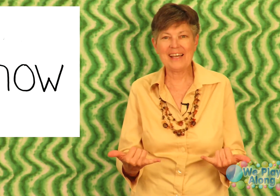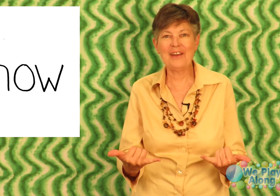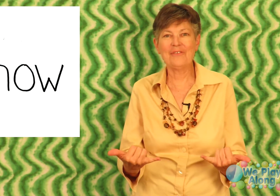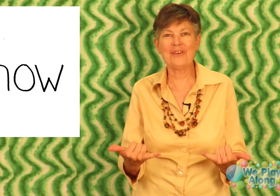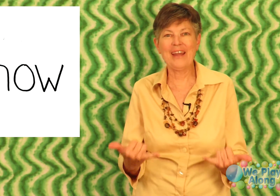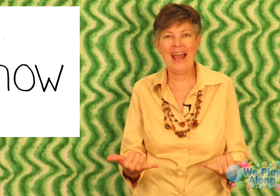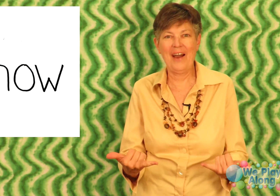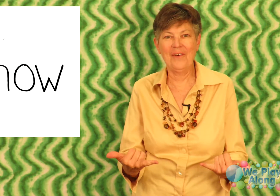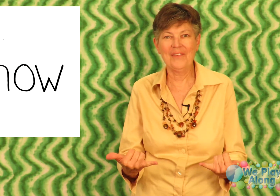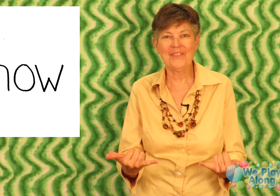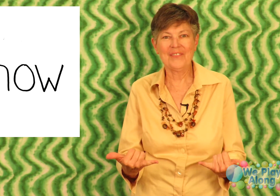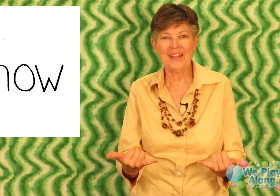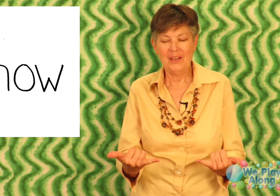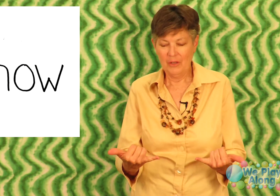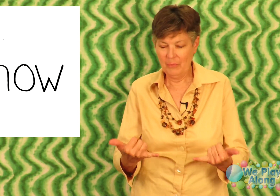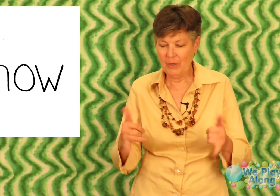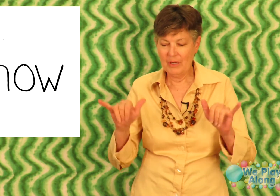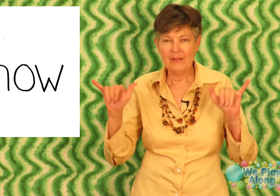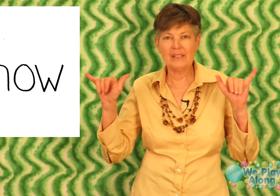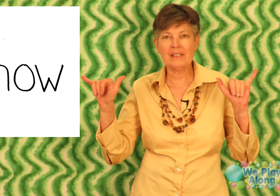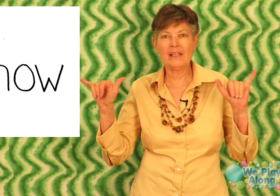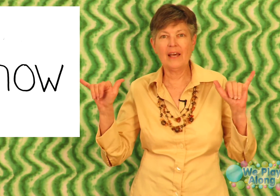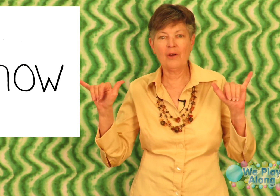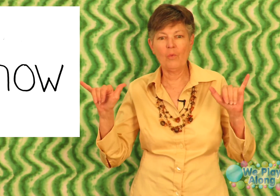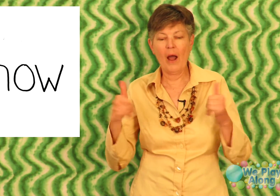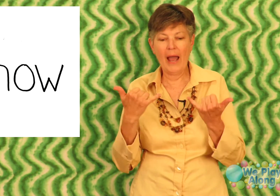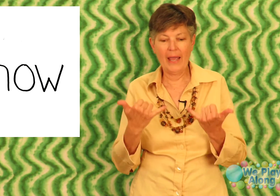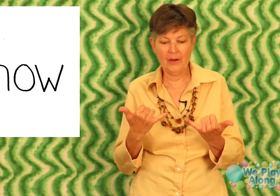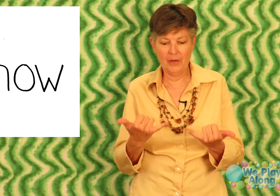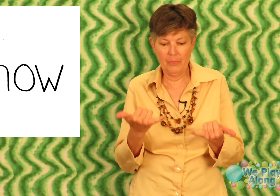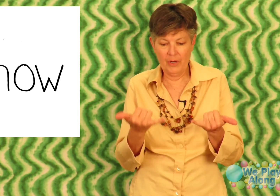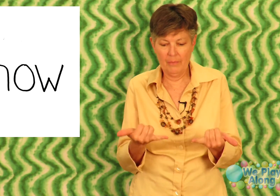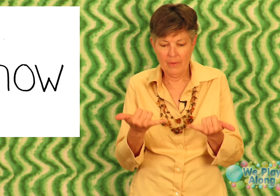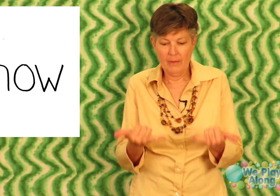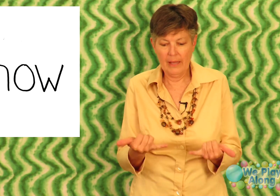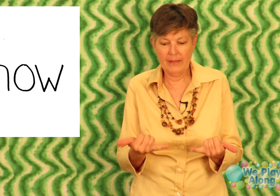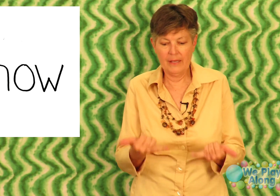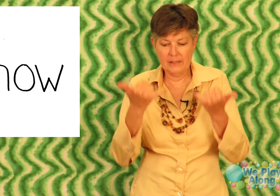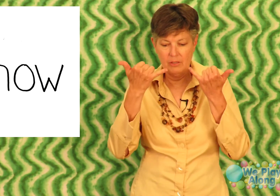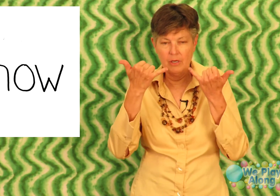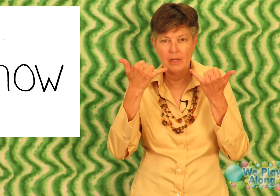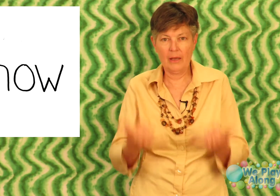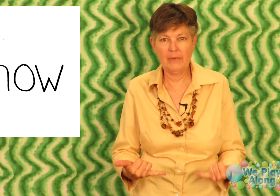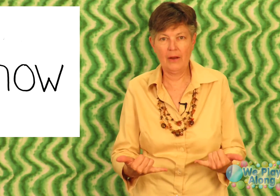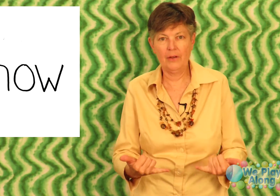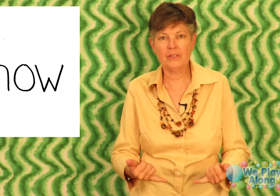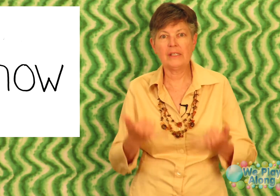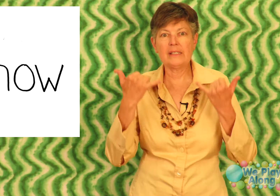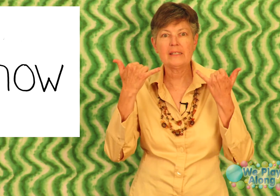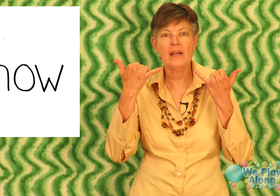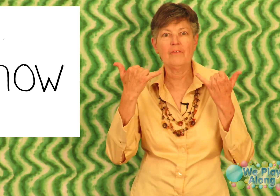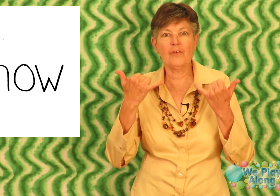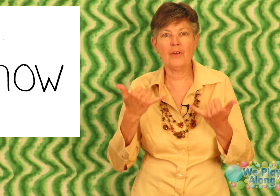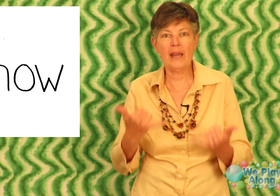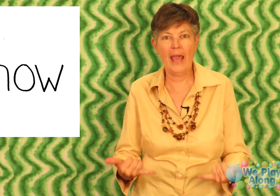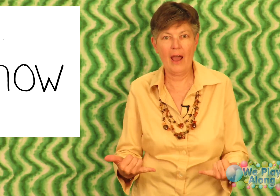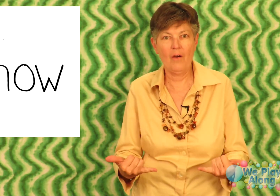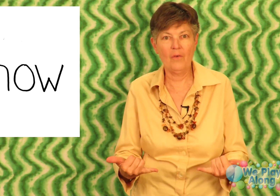sign for now. You put, this is the letter Y, you're going to put them like this and you're going to come down here. So this is a sign for now.